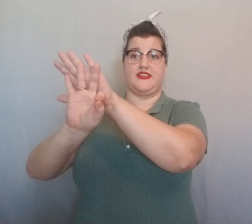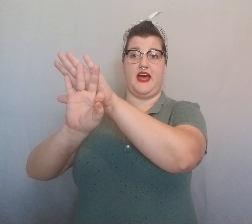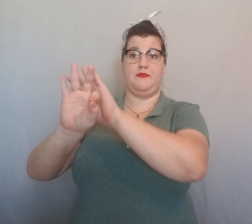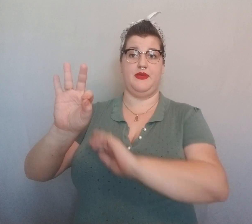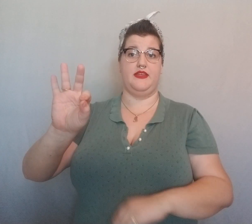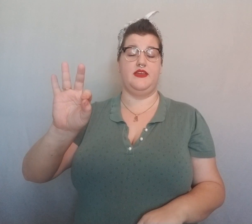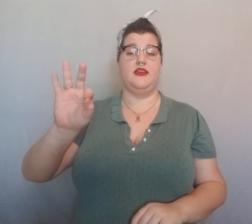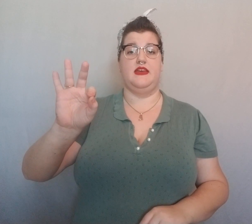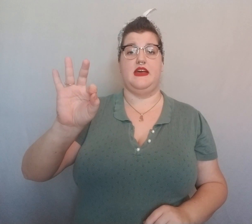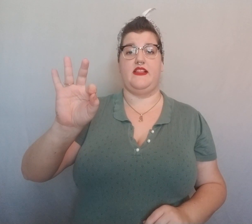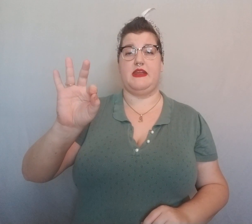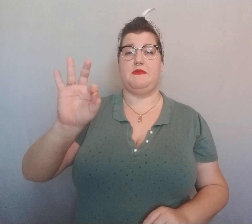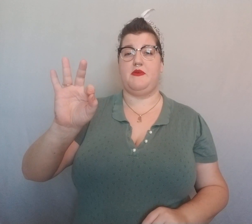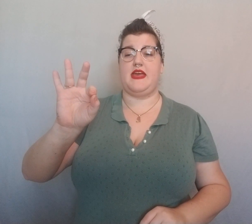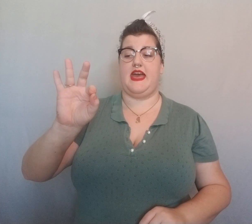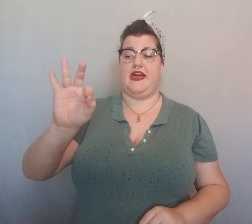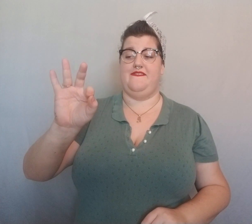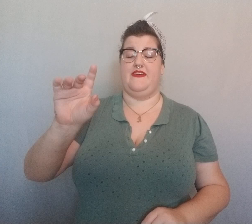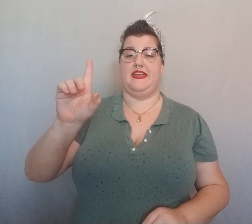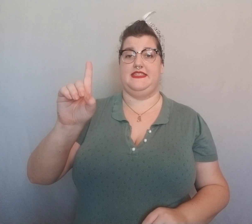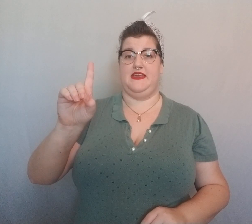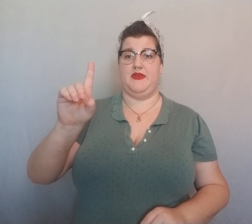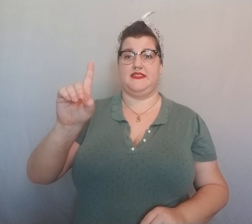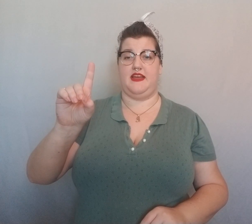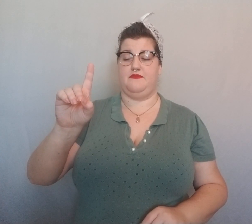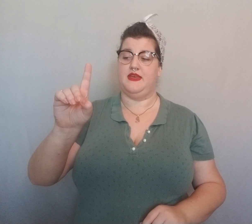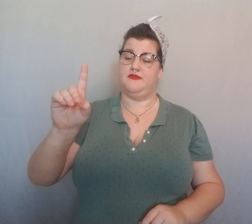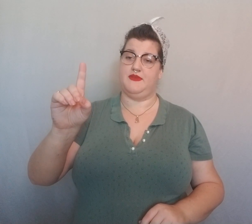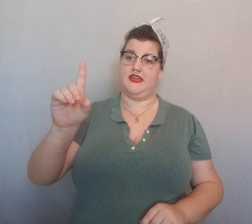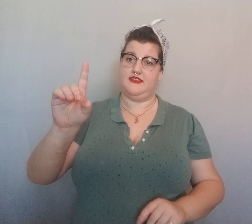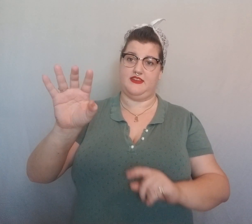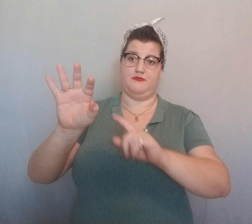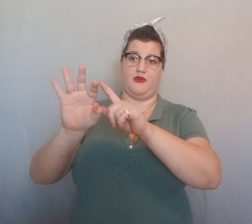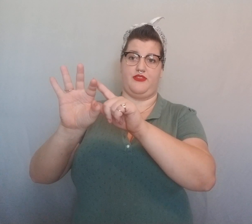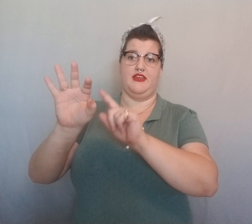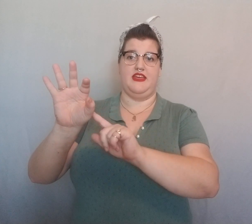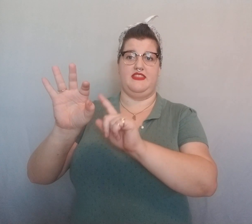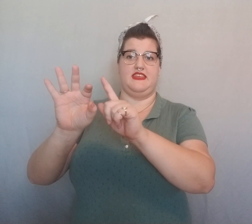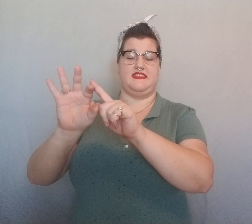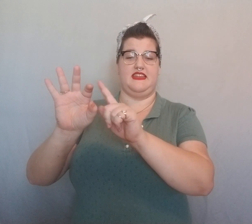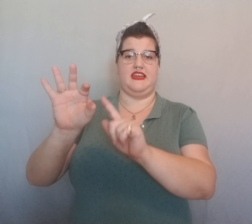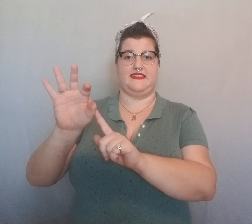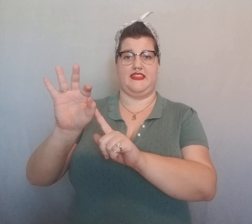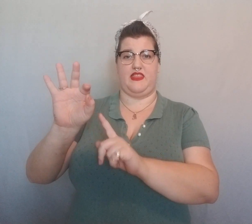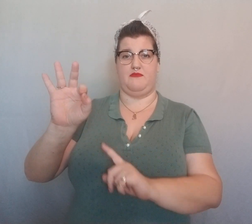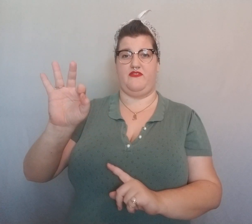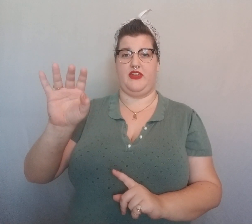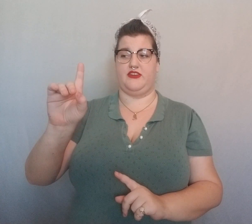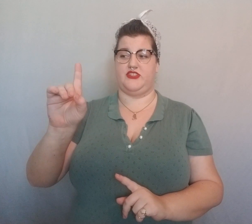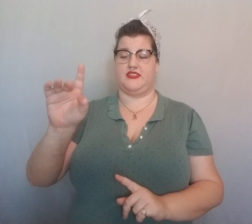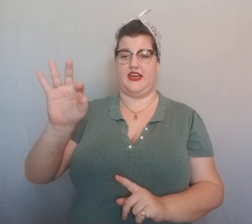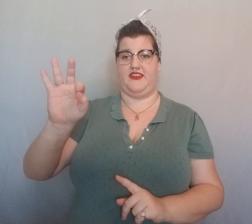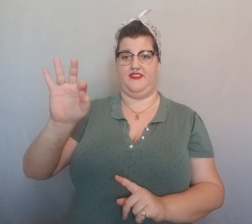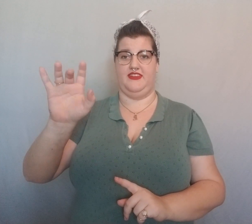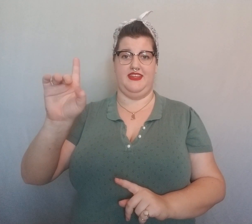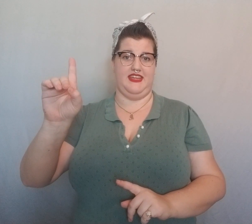up. A lot of people get F and D mixed up because they're both these index and thumb finger just kind of in